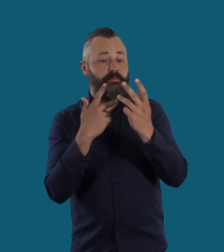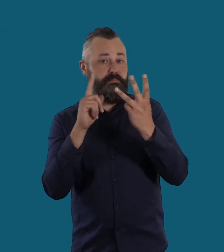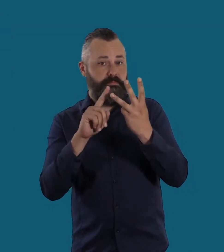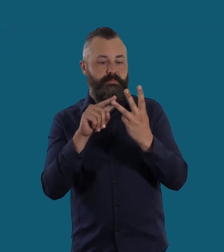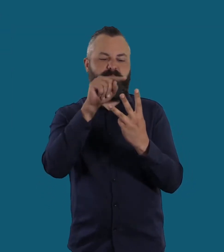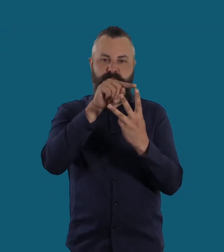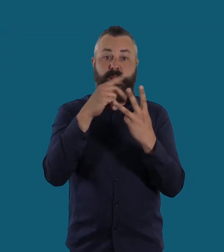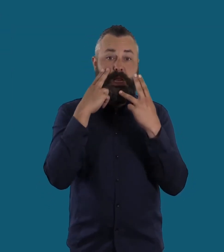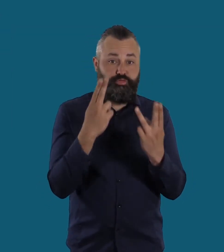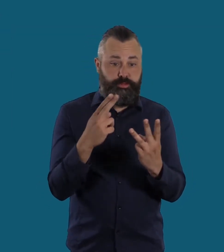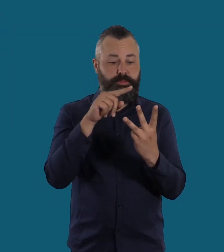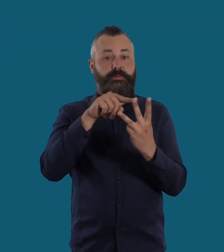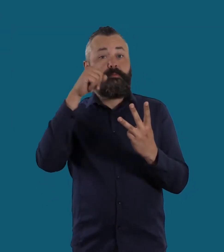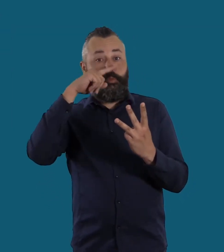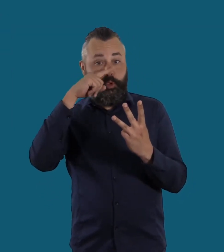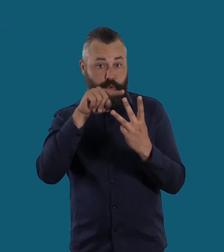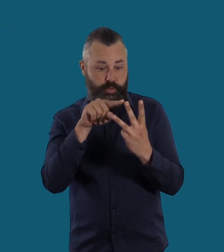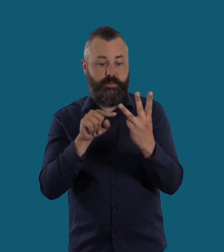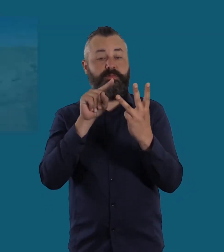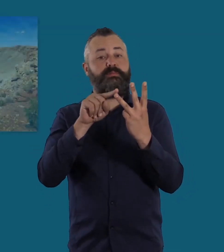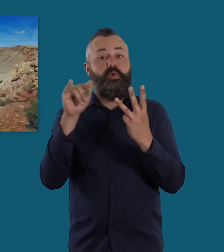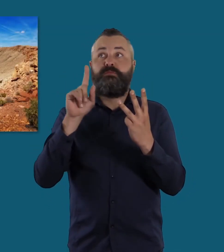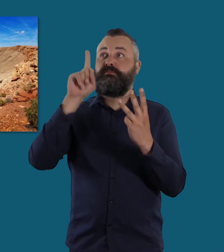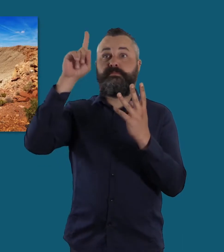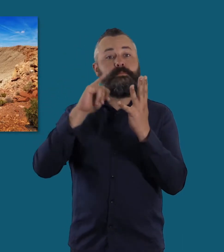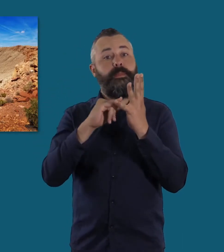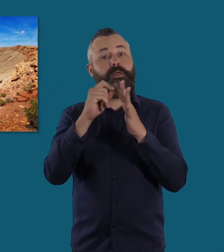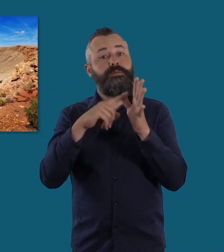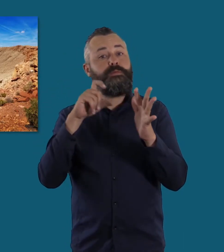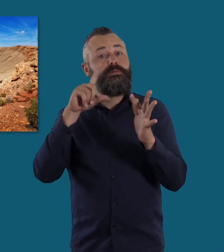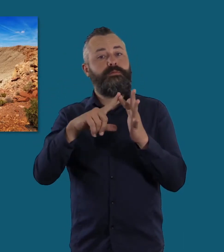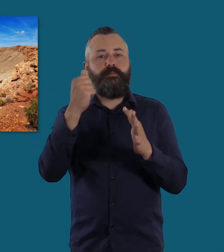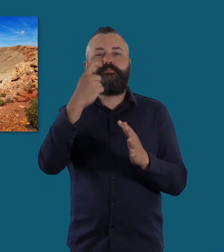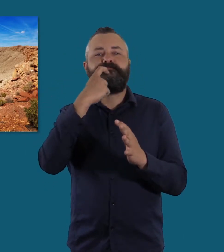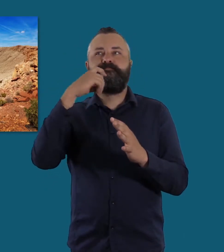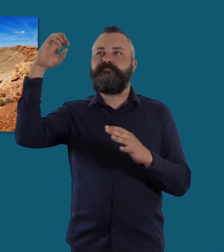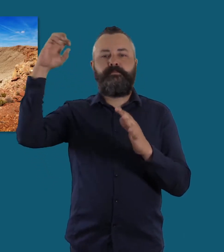Aside from natural causes and human activity, objects from outer space can play a part in earthquakes.